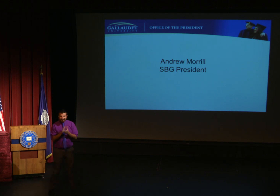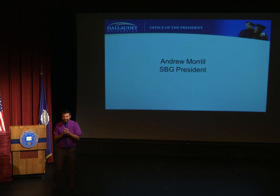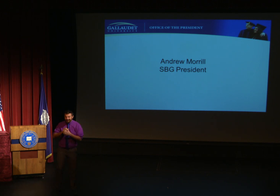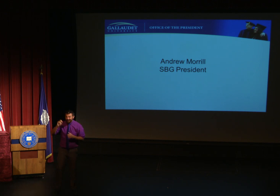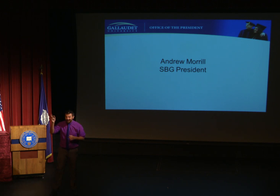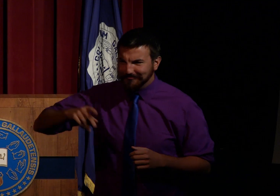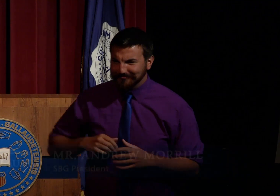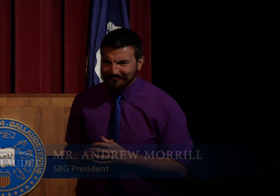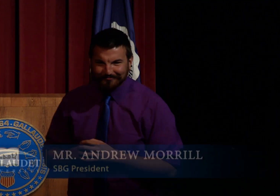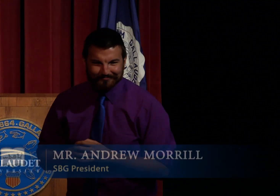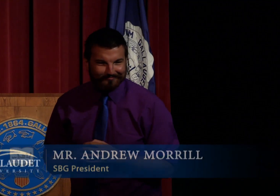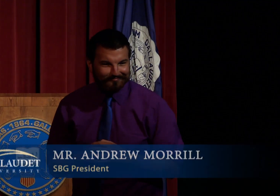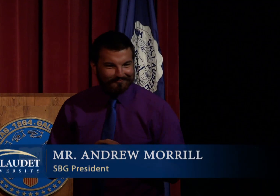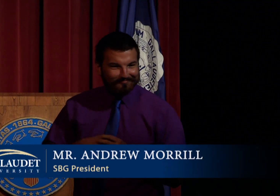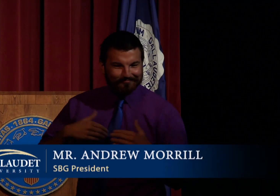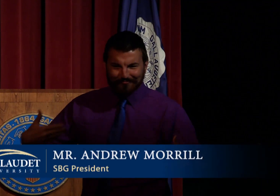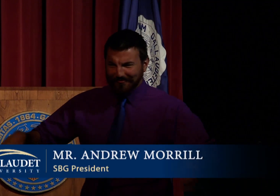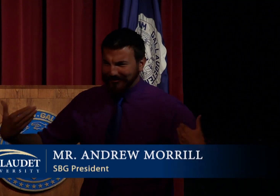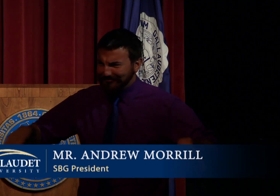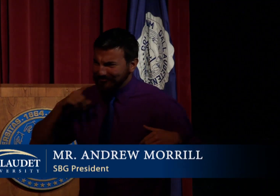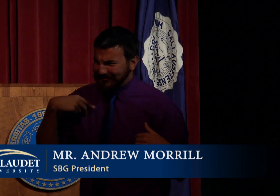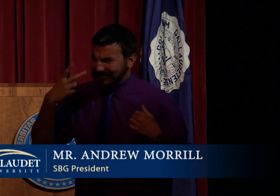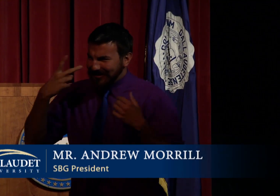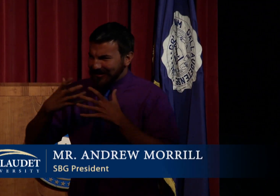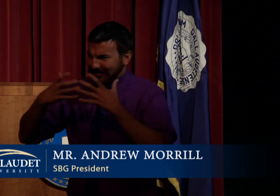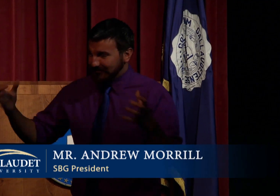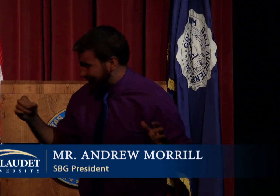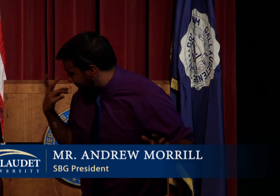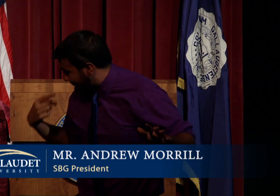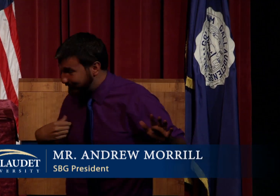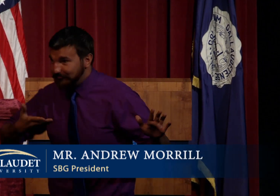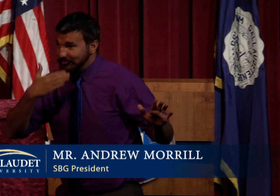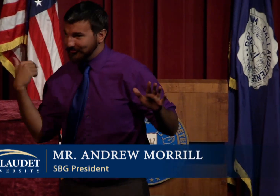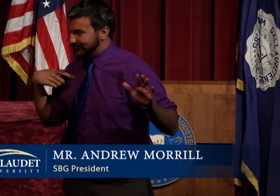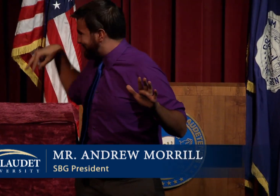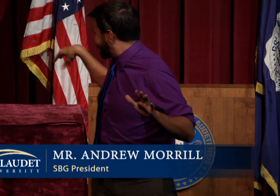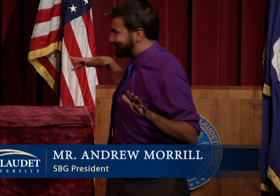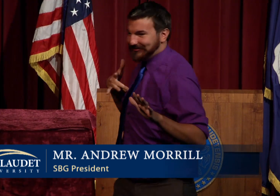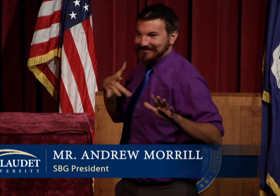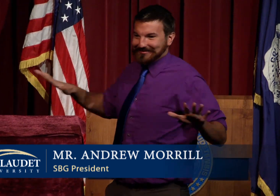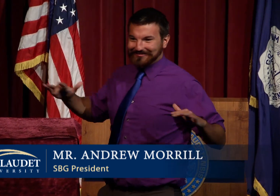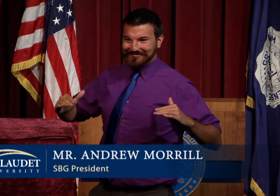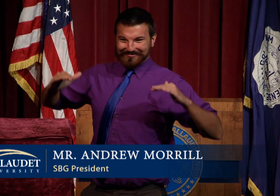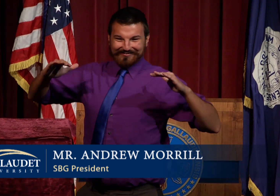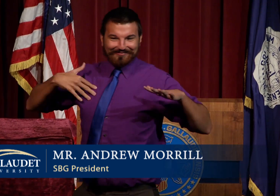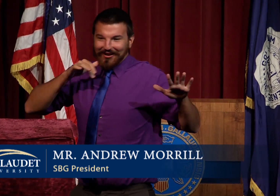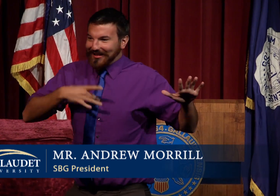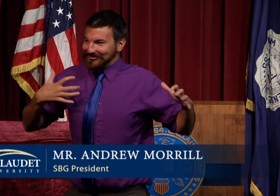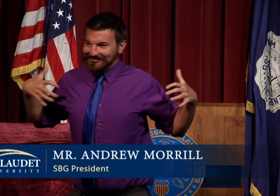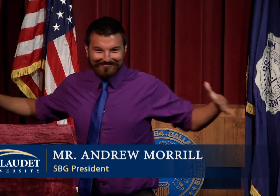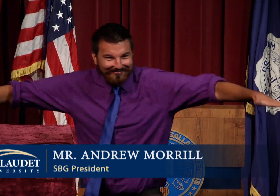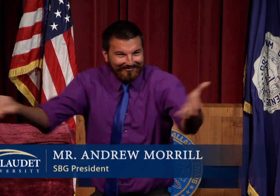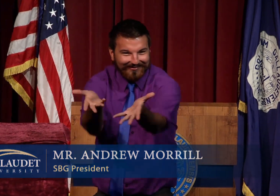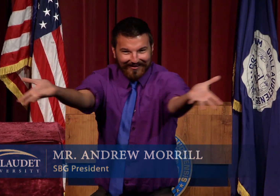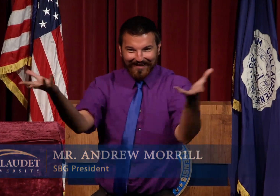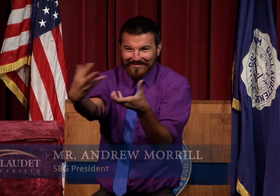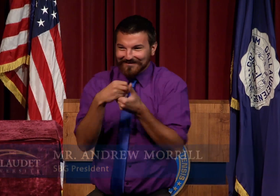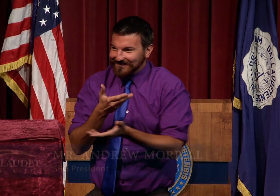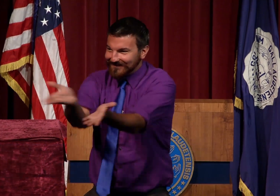I think I'll stand here instead of behind the podium. Wow, this is great. It's wonderful to see so many people, and maybe I better make sure I'm standing in a